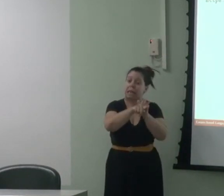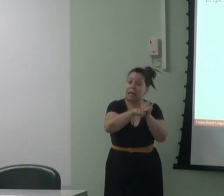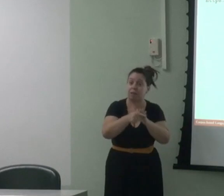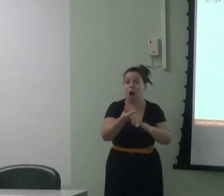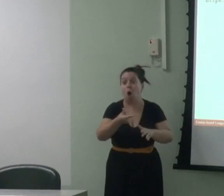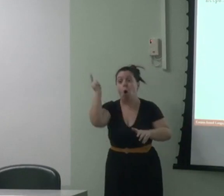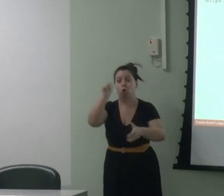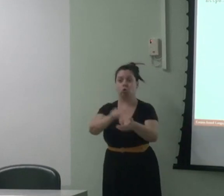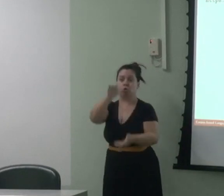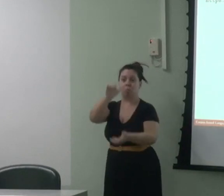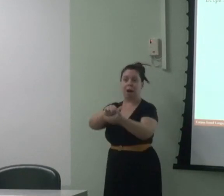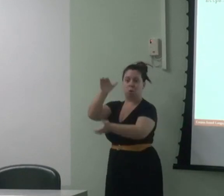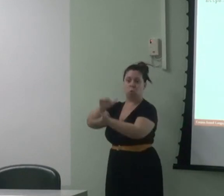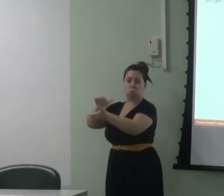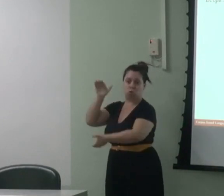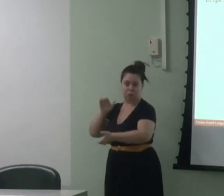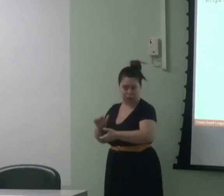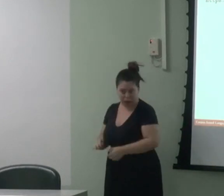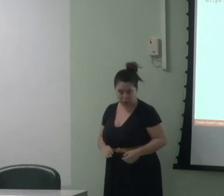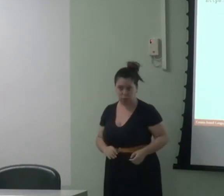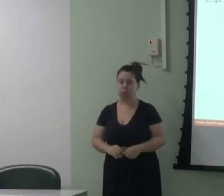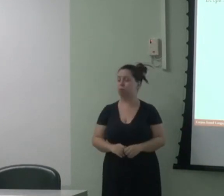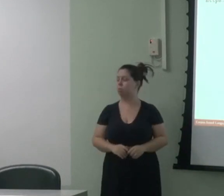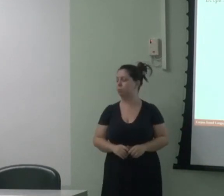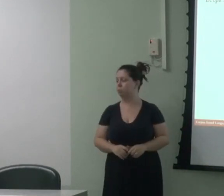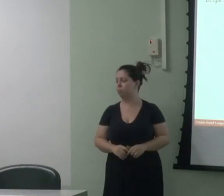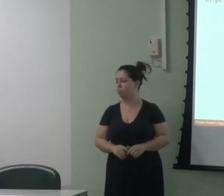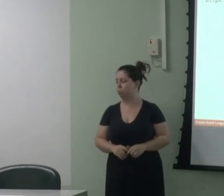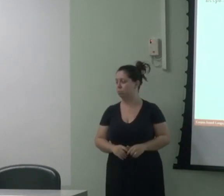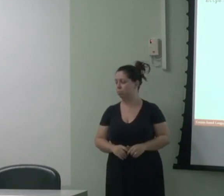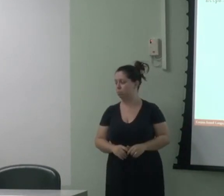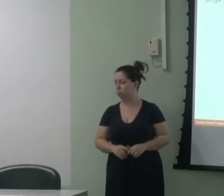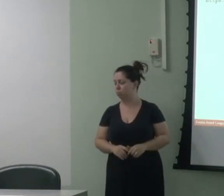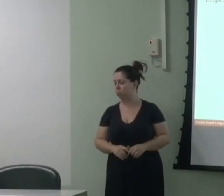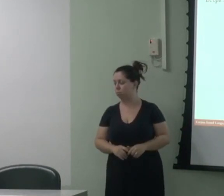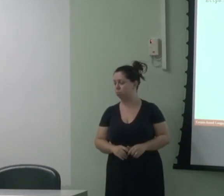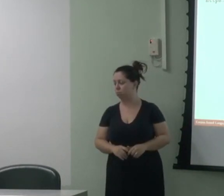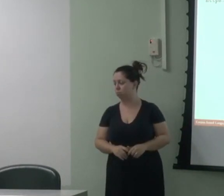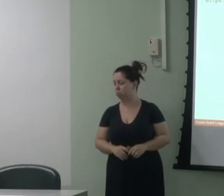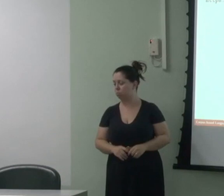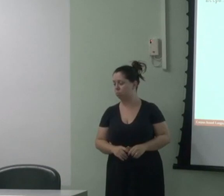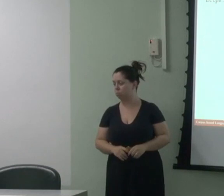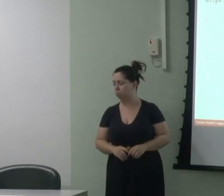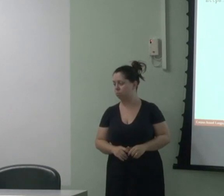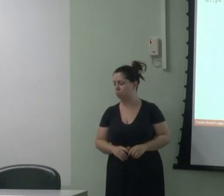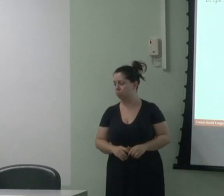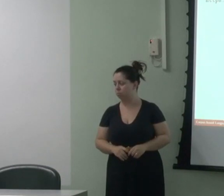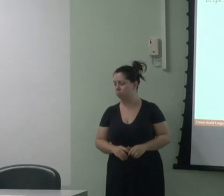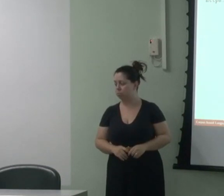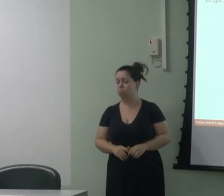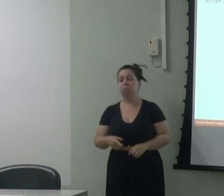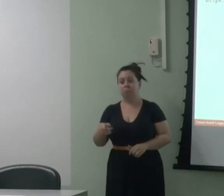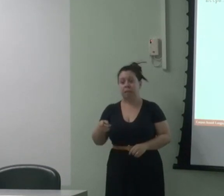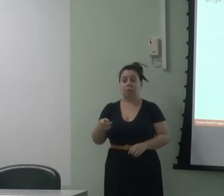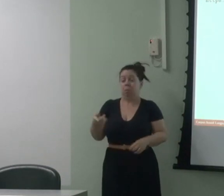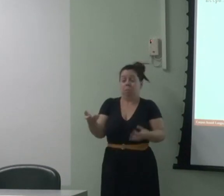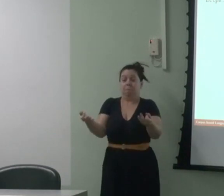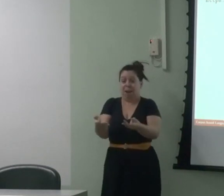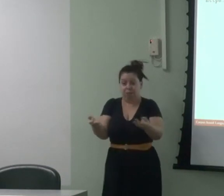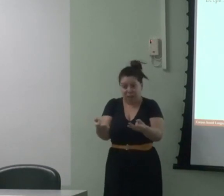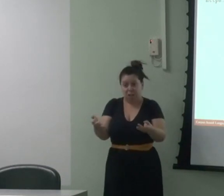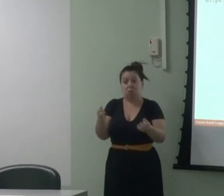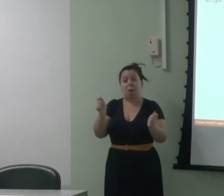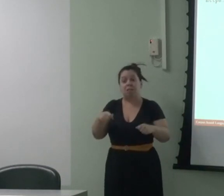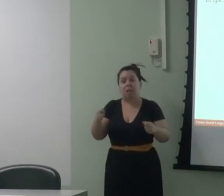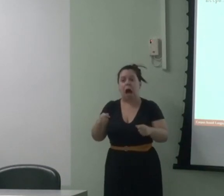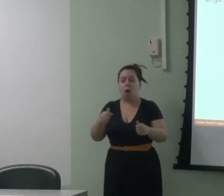get everything 100% correct, but it will still be able to provide reasonable accuracy and analyze your